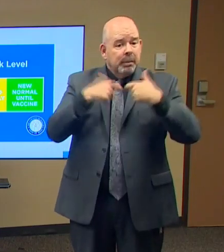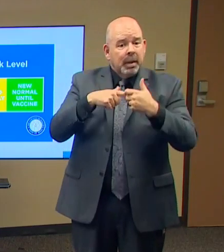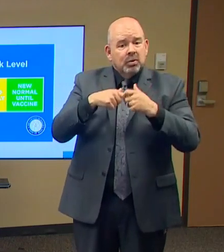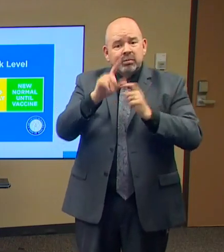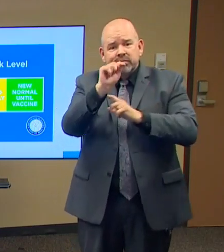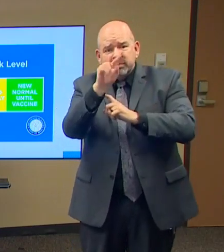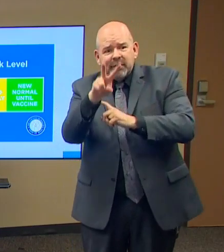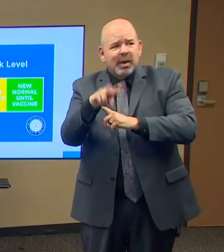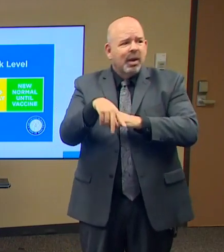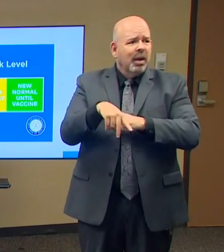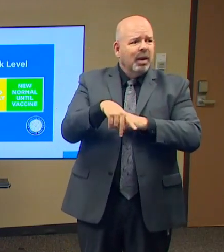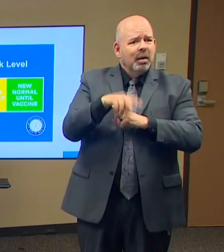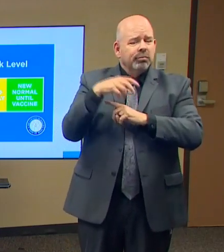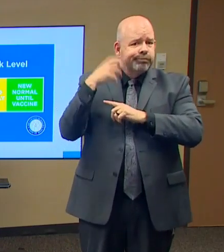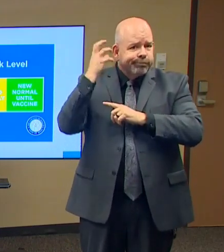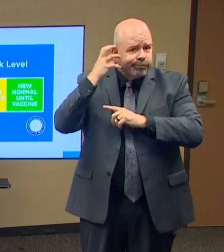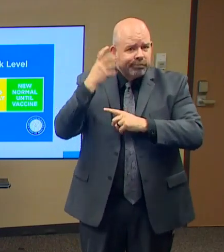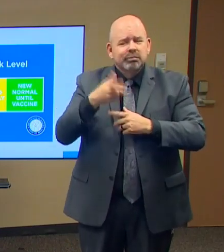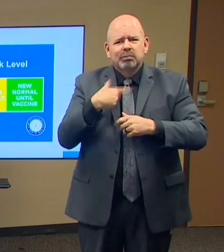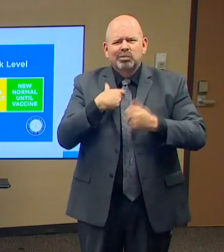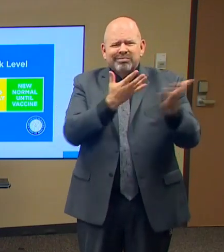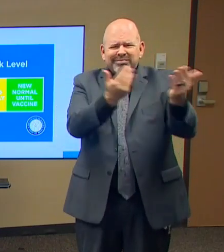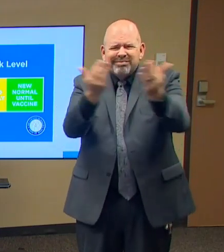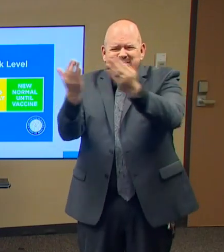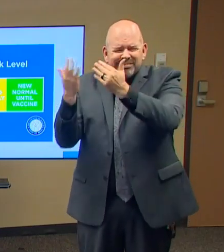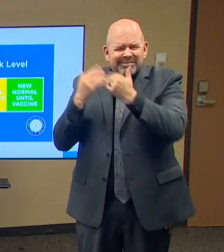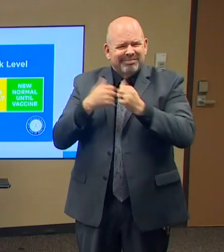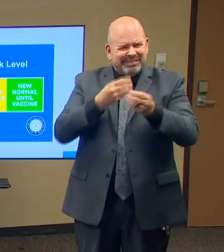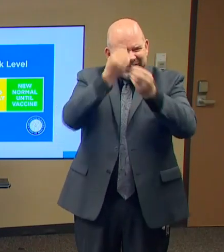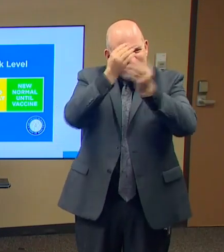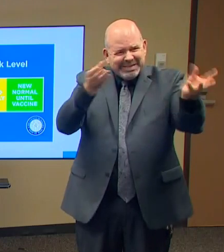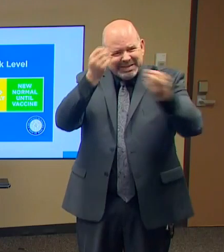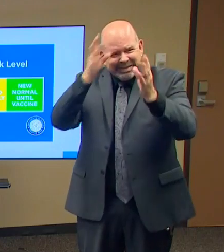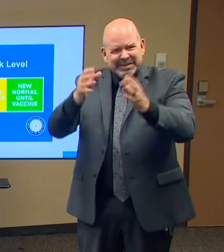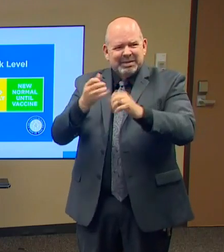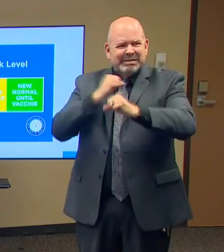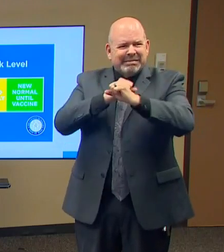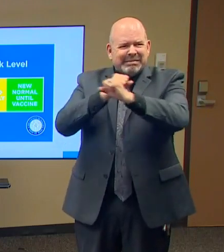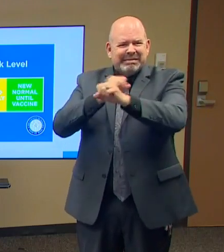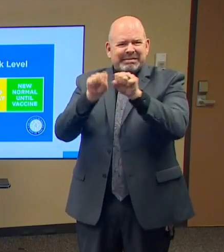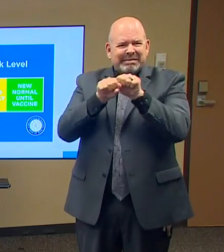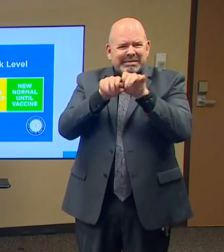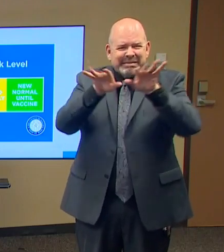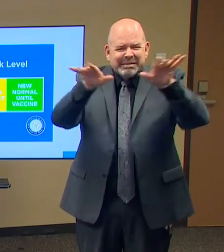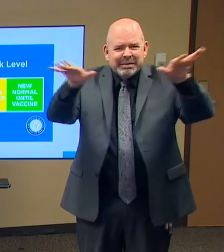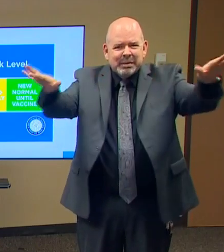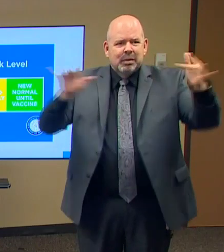coverage and reporting on that. We are doing a lot of our community outreach on